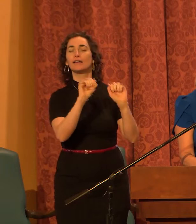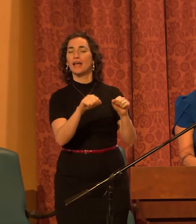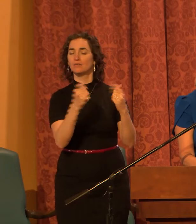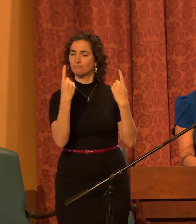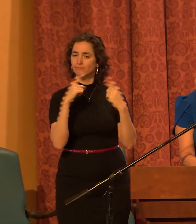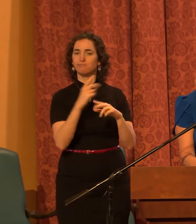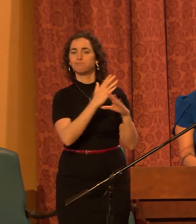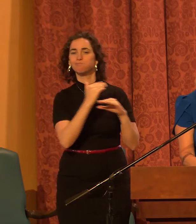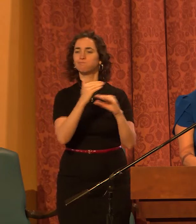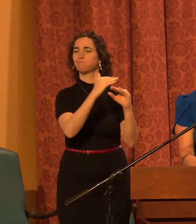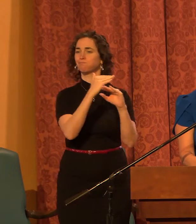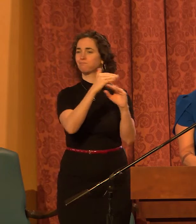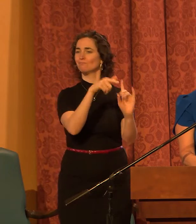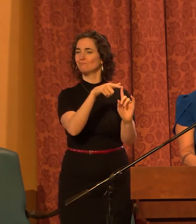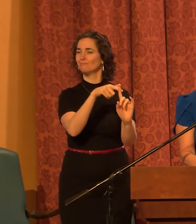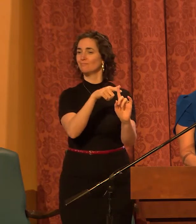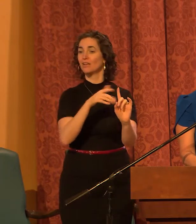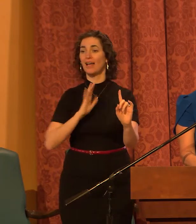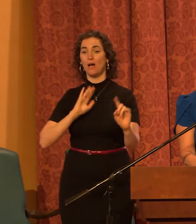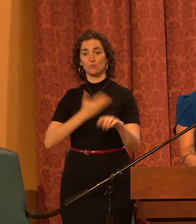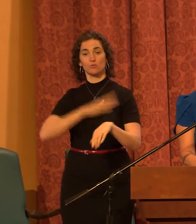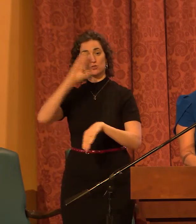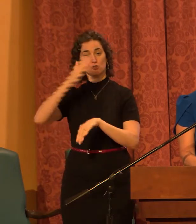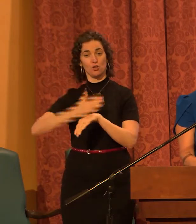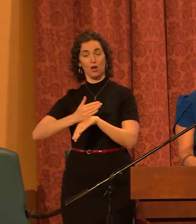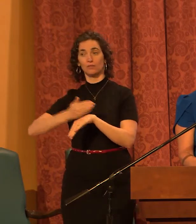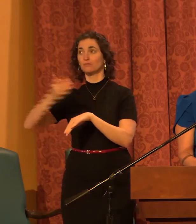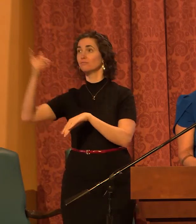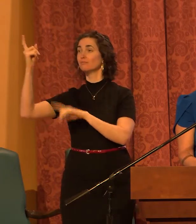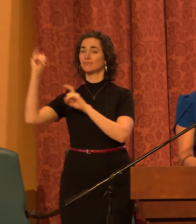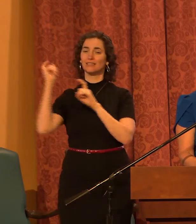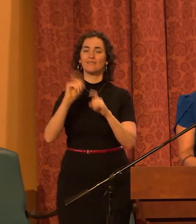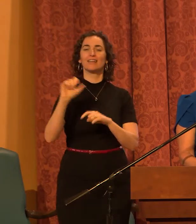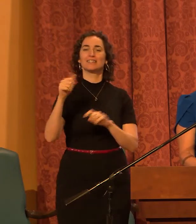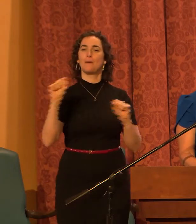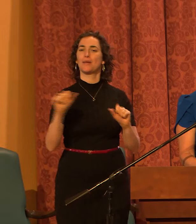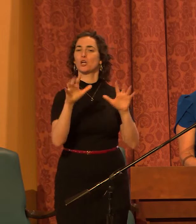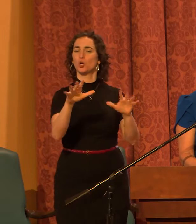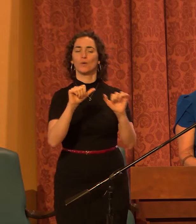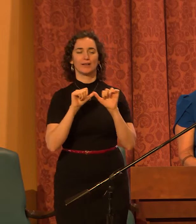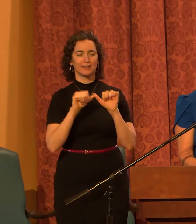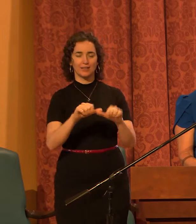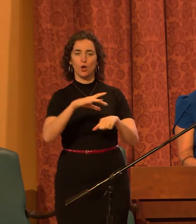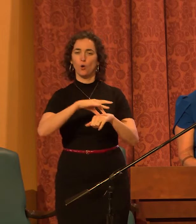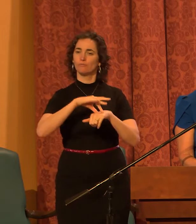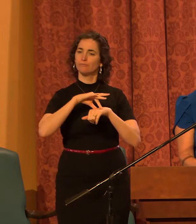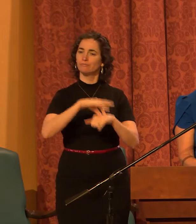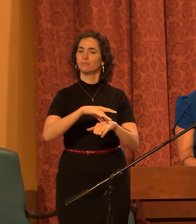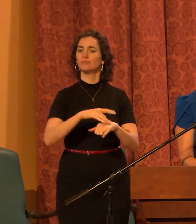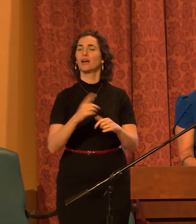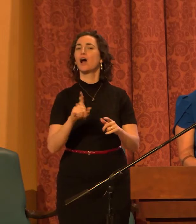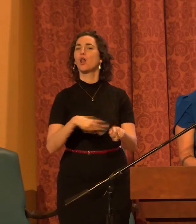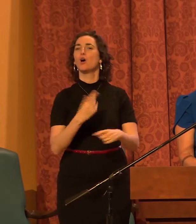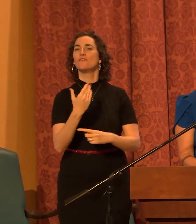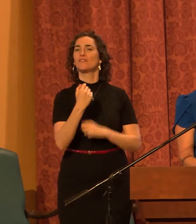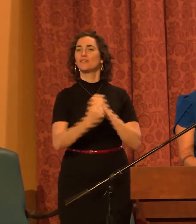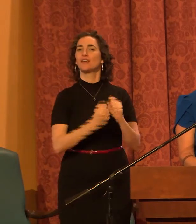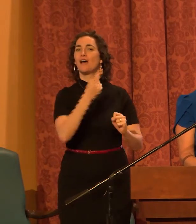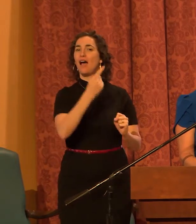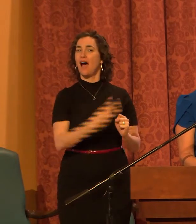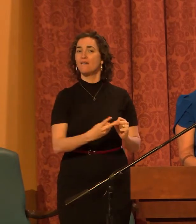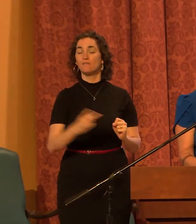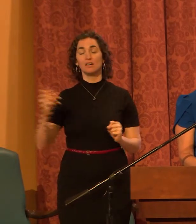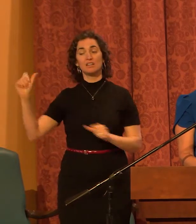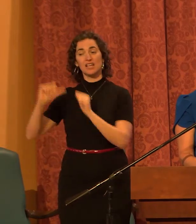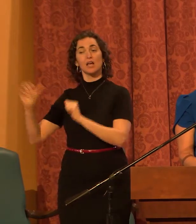it does. Our son was granted 10 miracles to remain on this earth, 15 and a half years beyond what